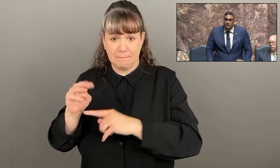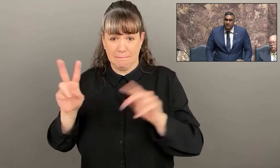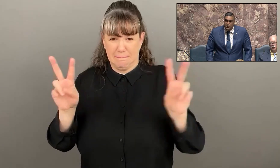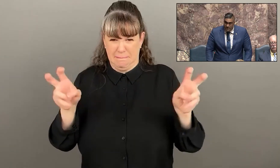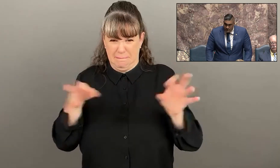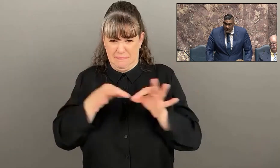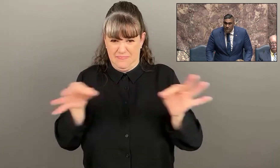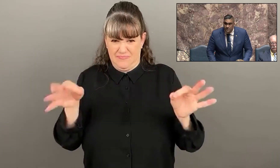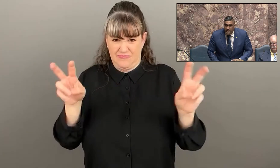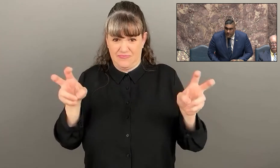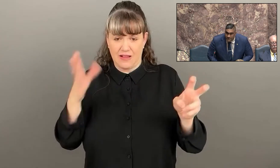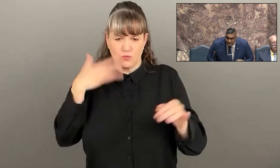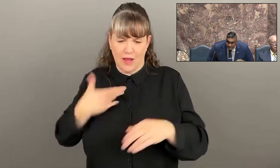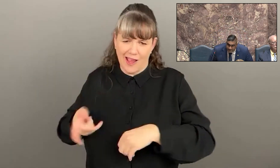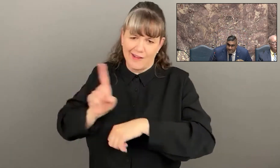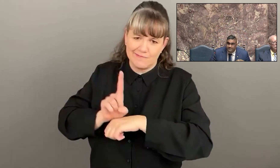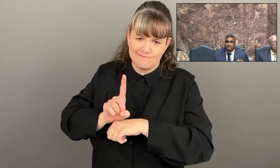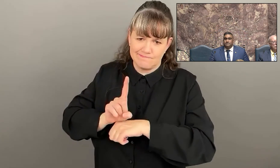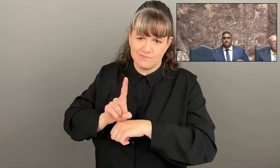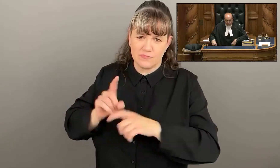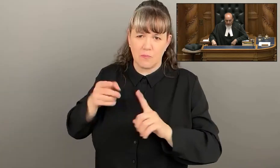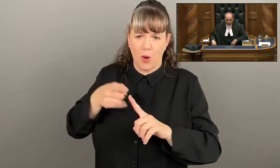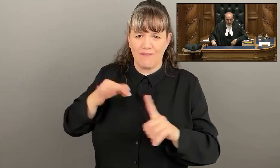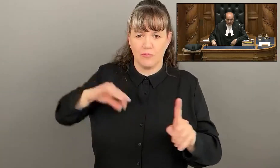without reservation. Thank you, Speaker.